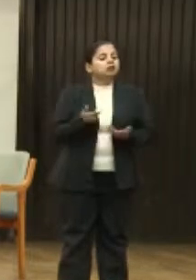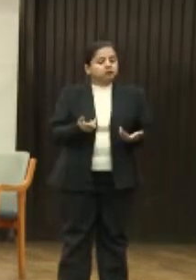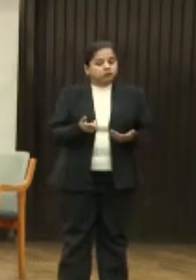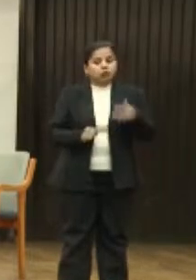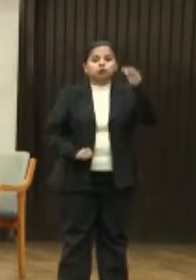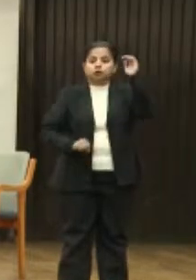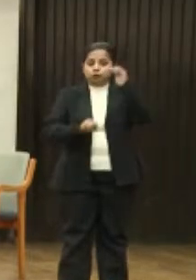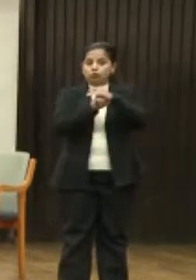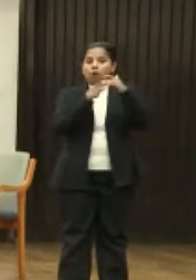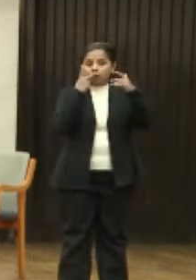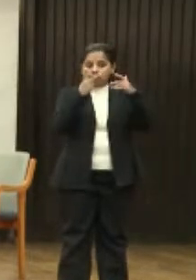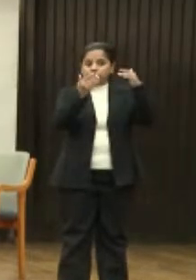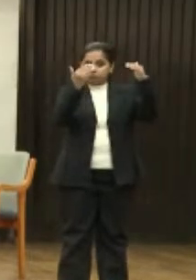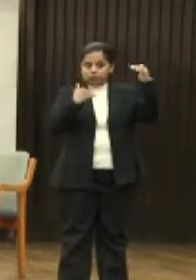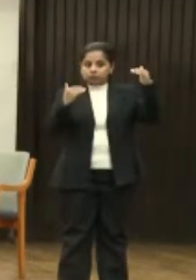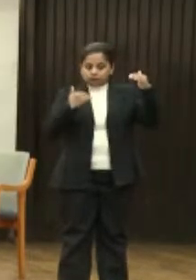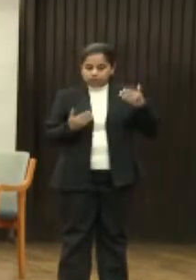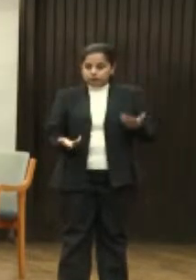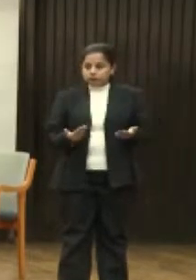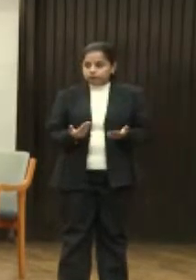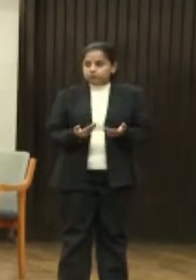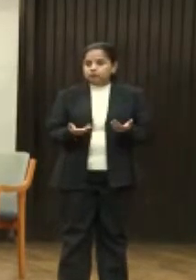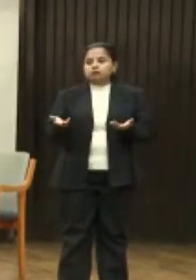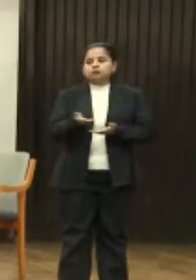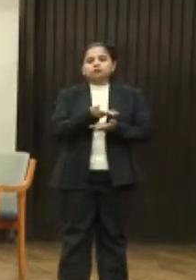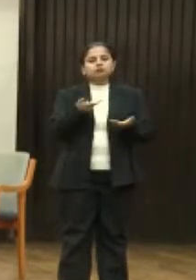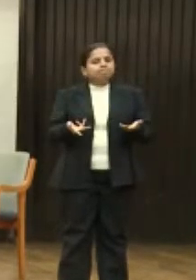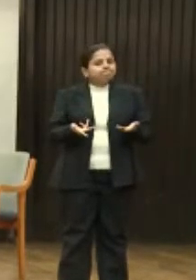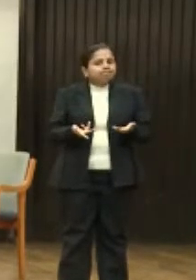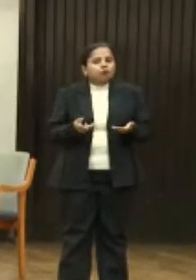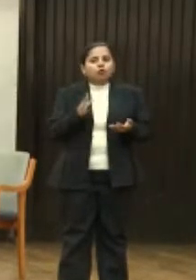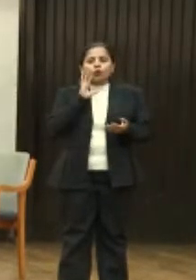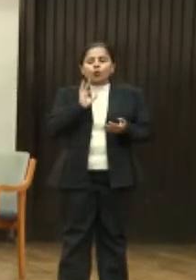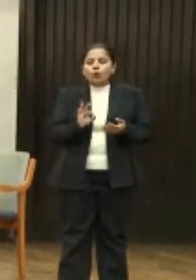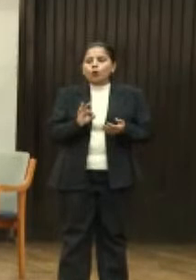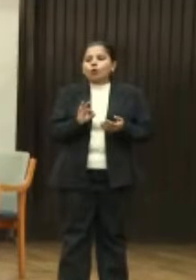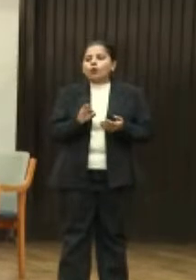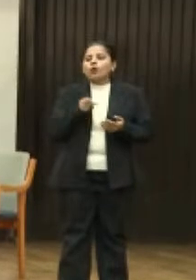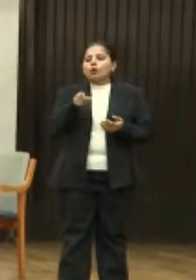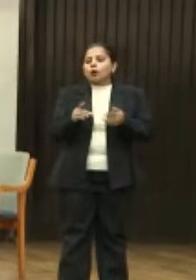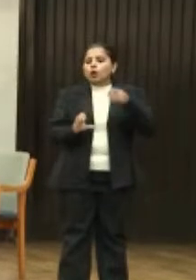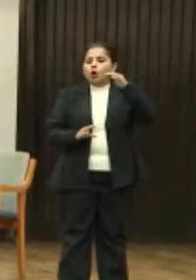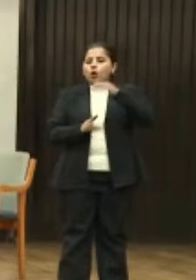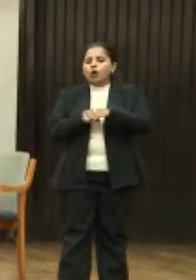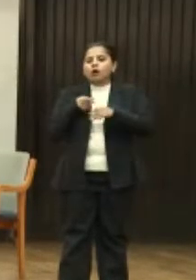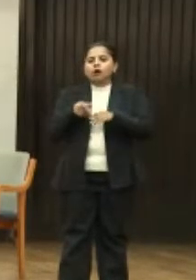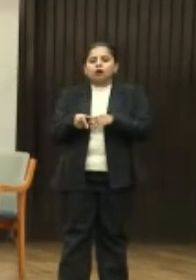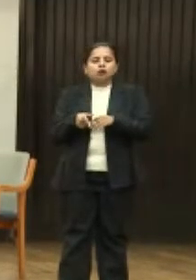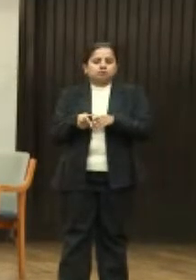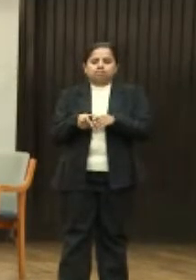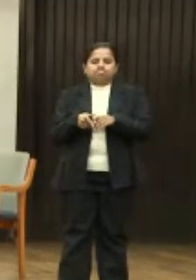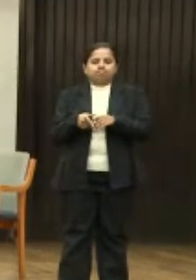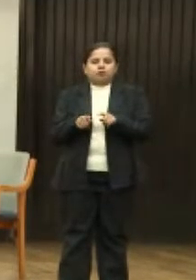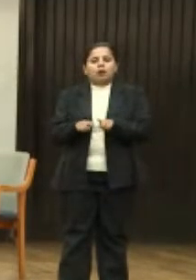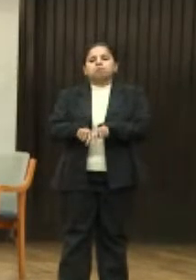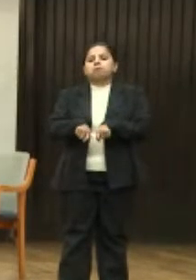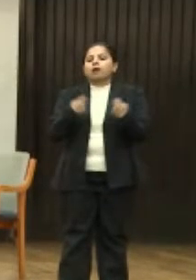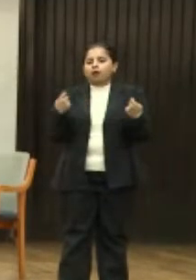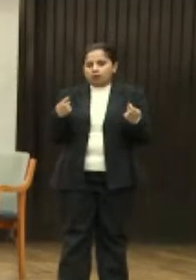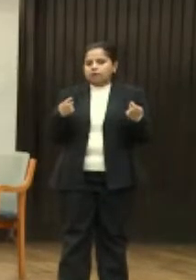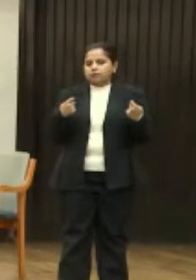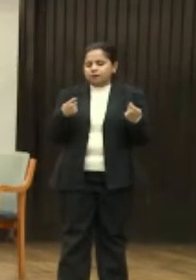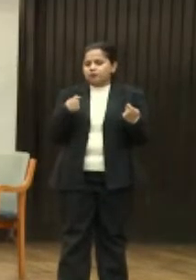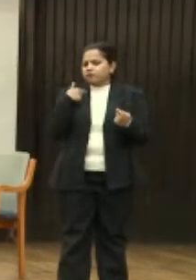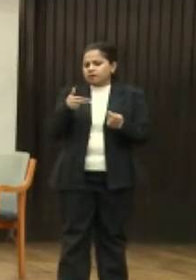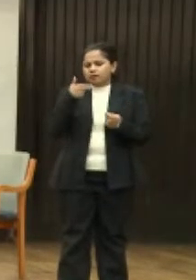top, it said breach of contract. I'm not quoting a law commission report.